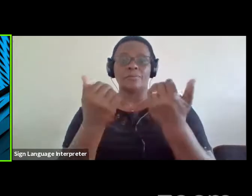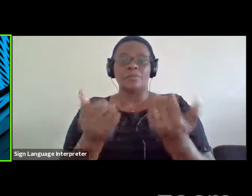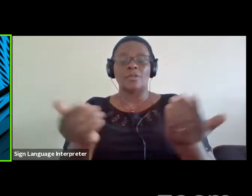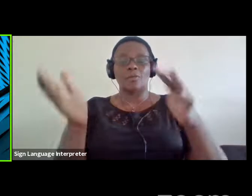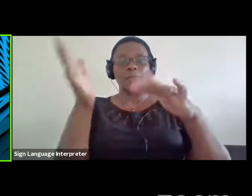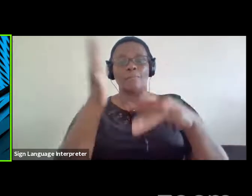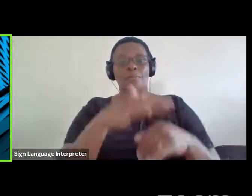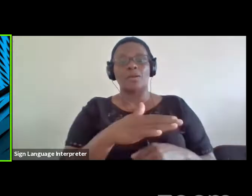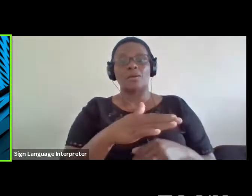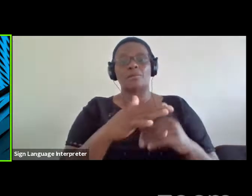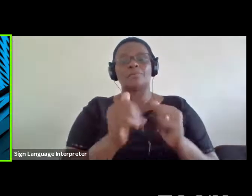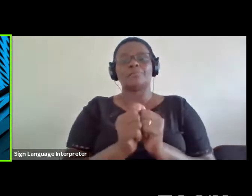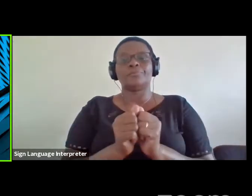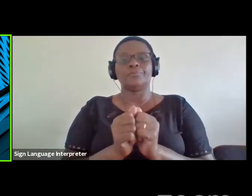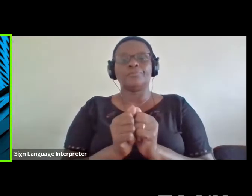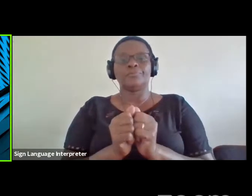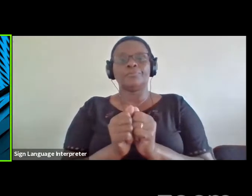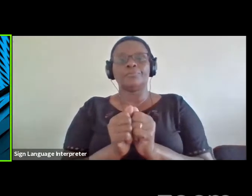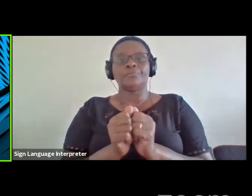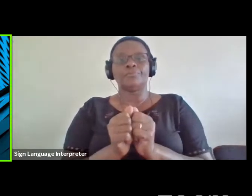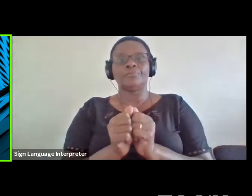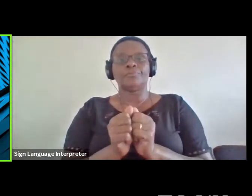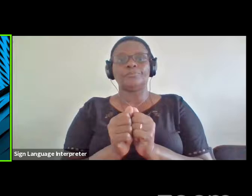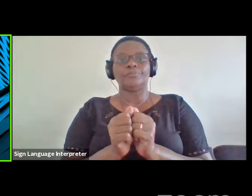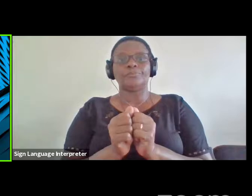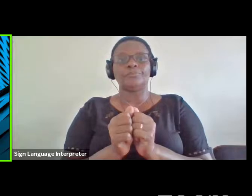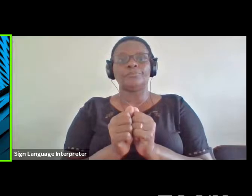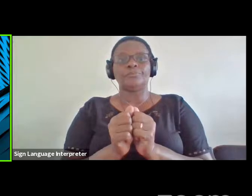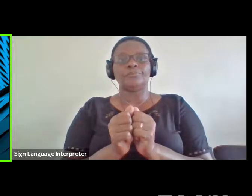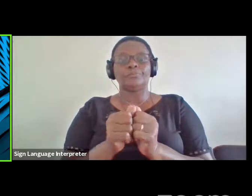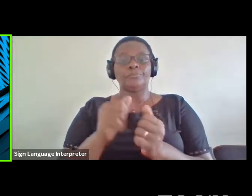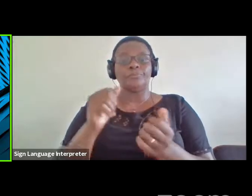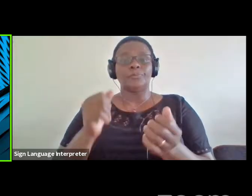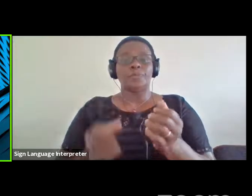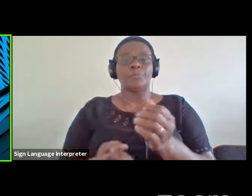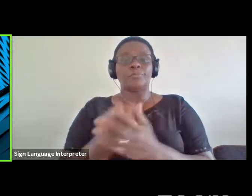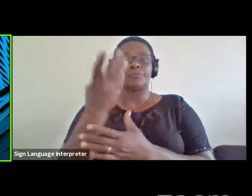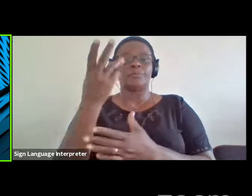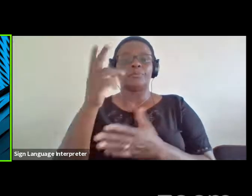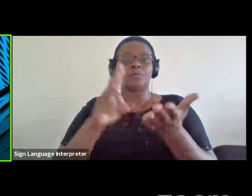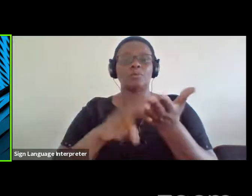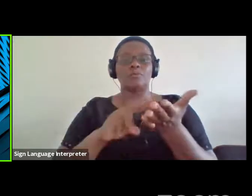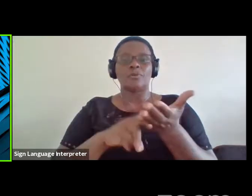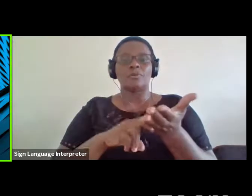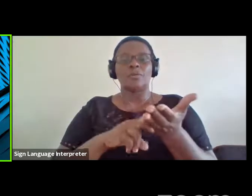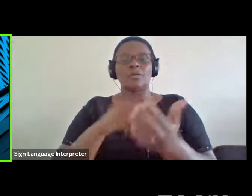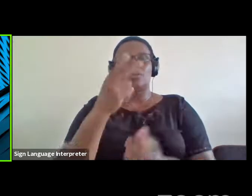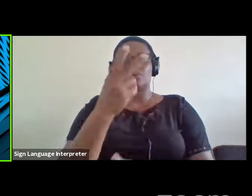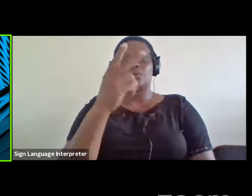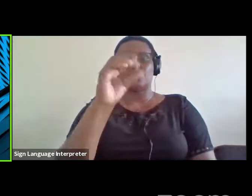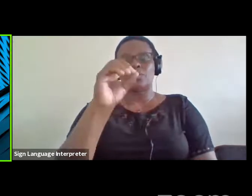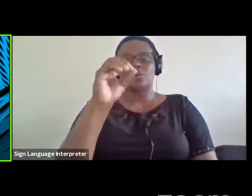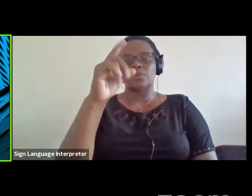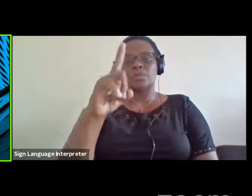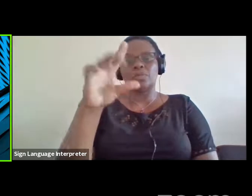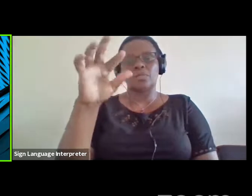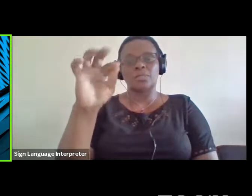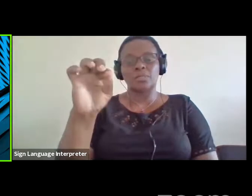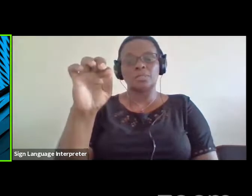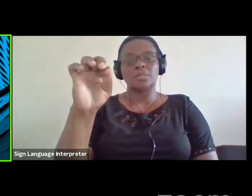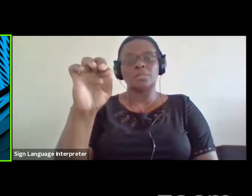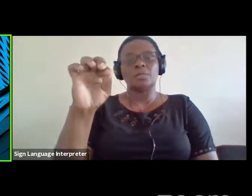Call. Developed and launched in November of 2018, the Paris Call for Peace and Security